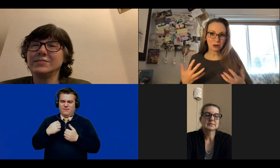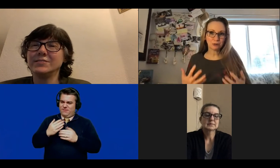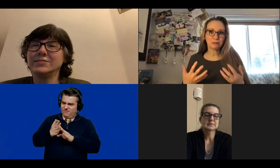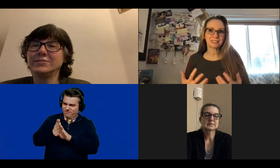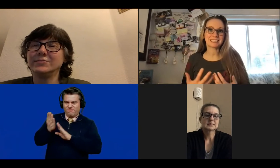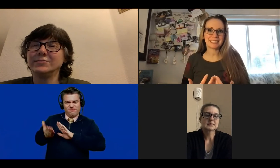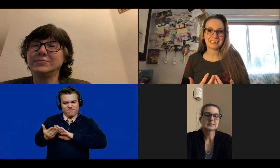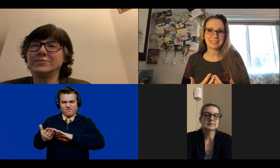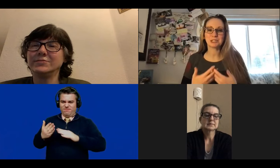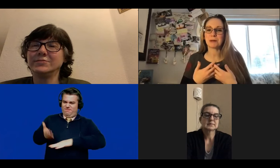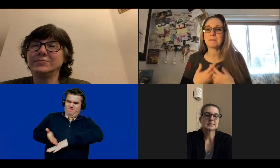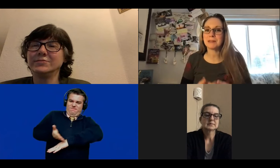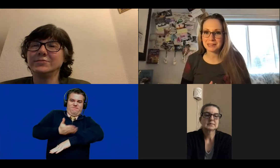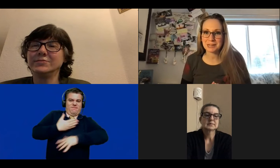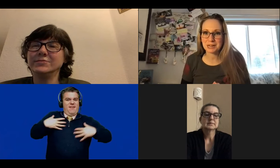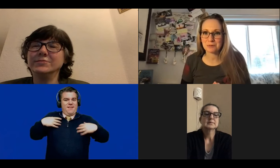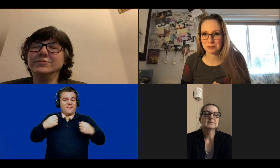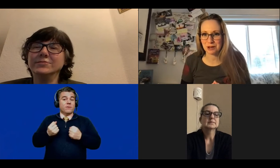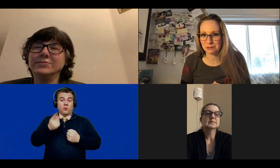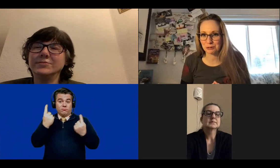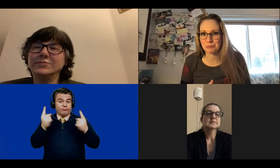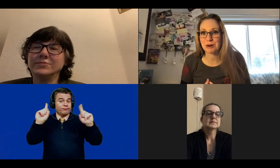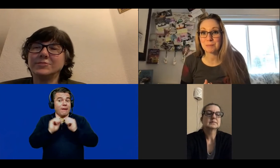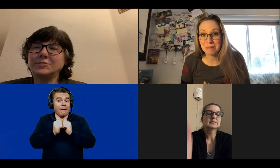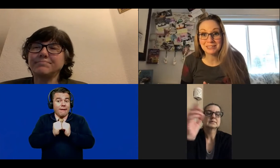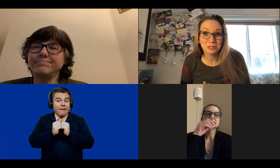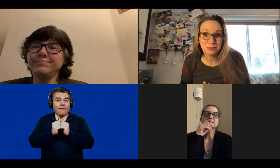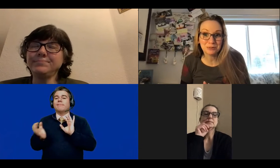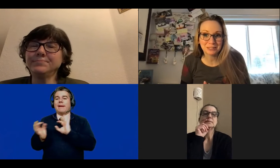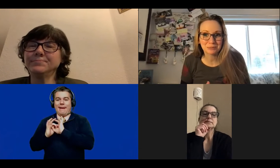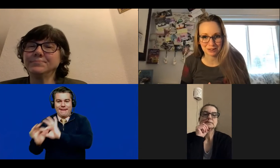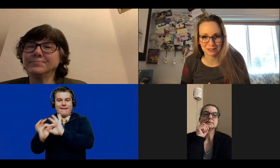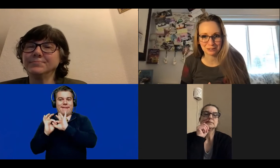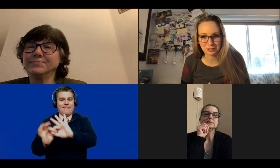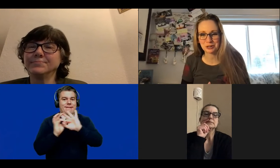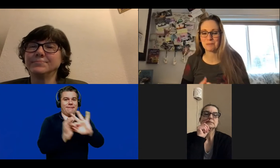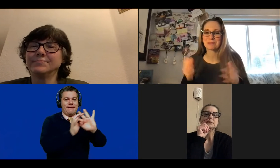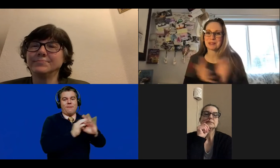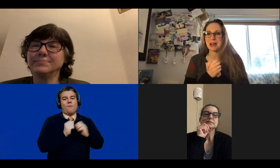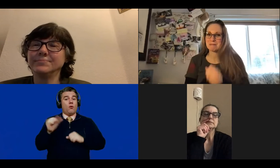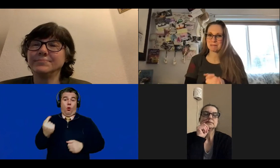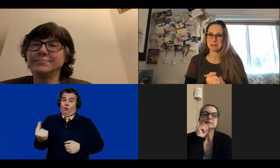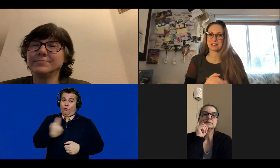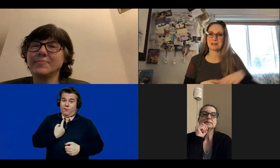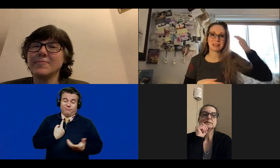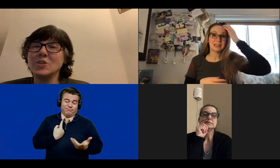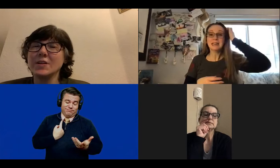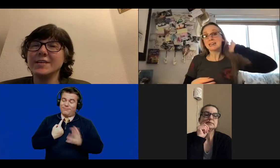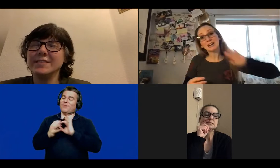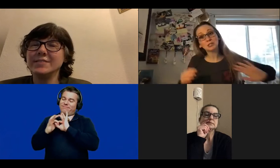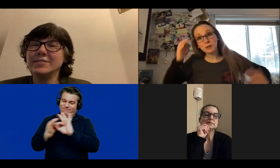And how you succeed is by plugging in with others. We are meant to do this with others. So I'm happy you're